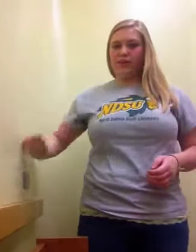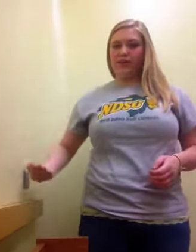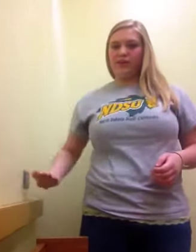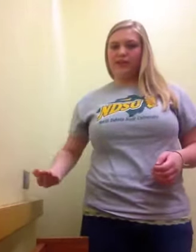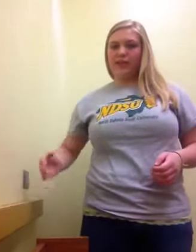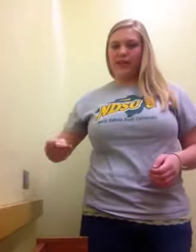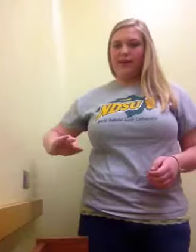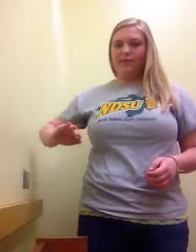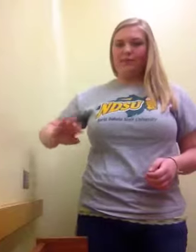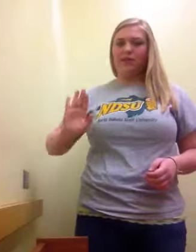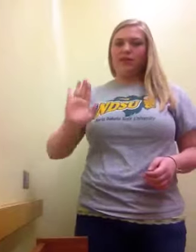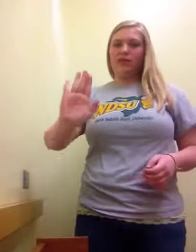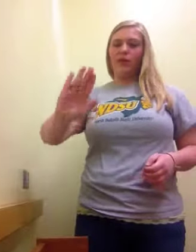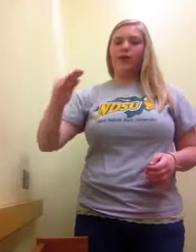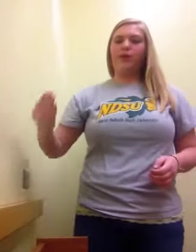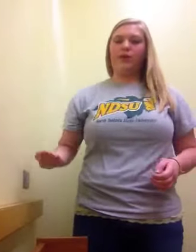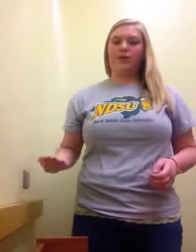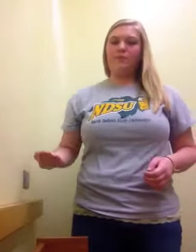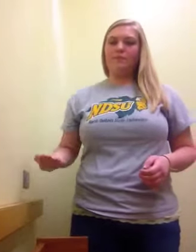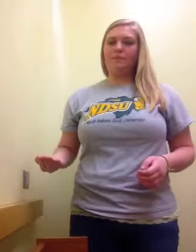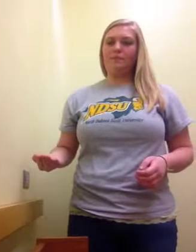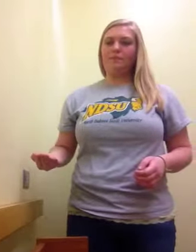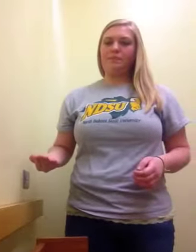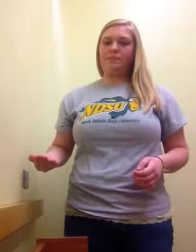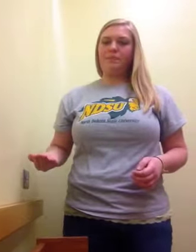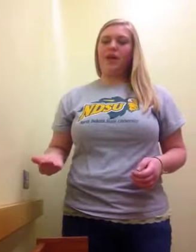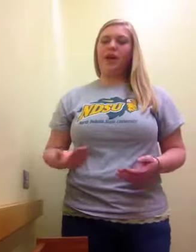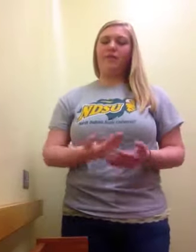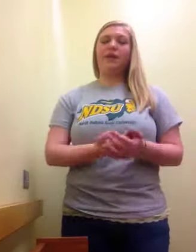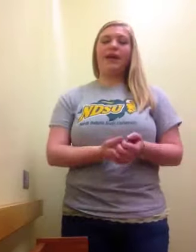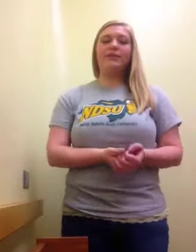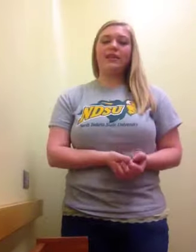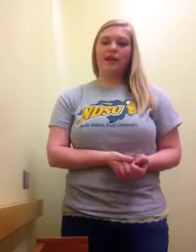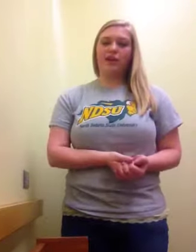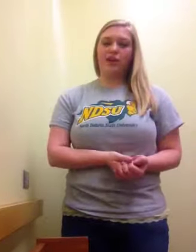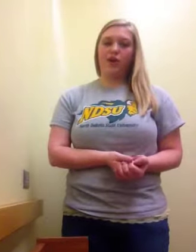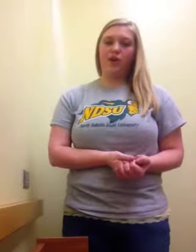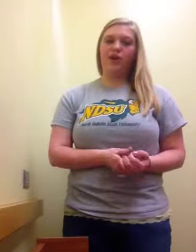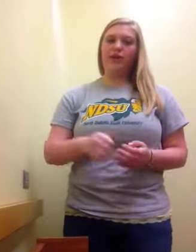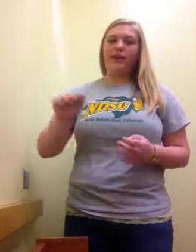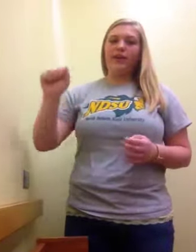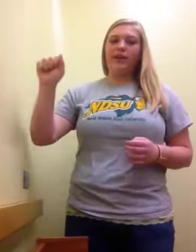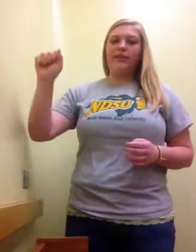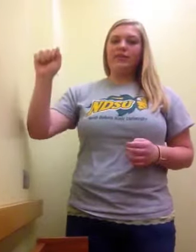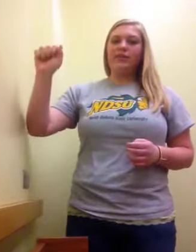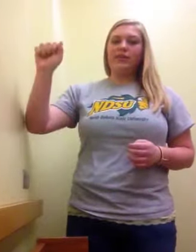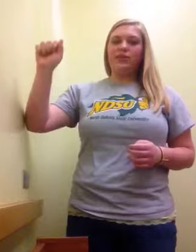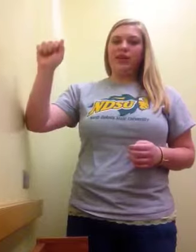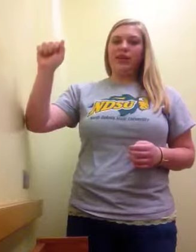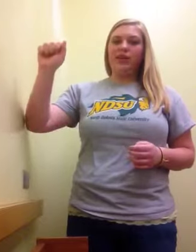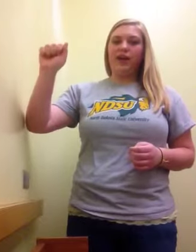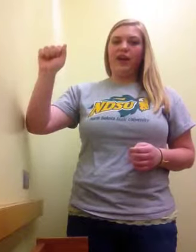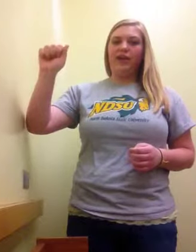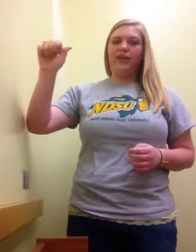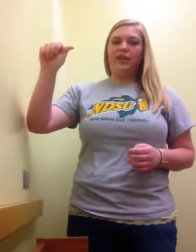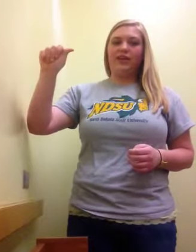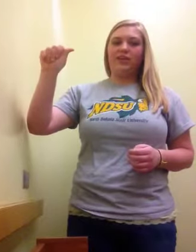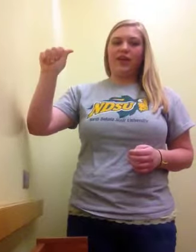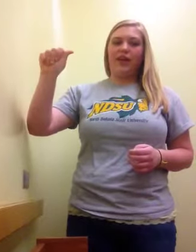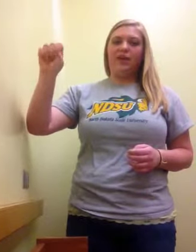waist like that. So you're welcome. Yes and no. Yes, you take your hand in either the A or